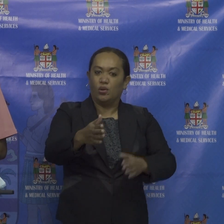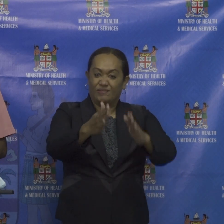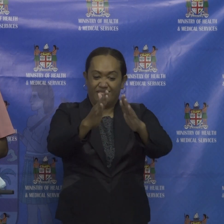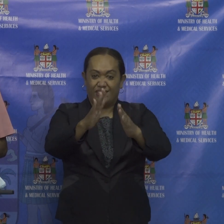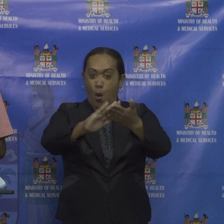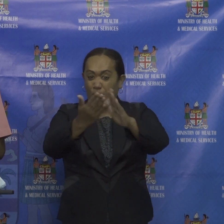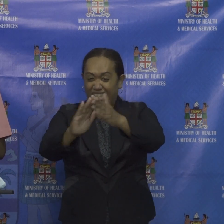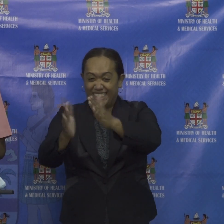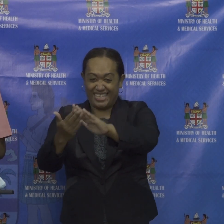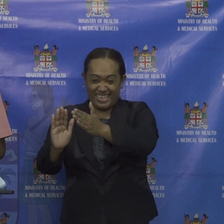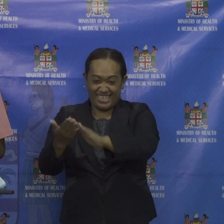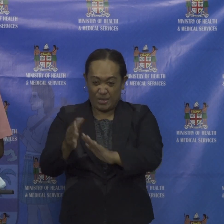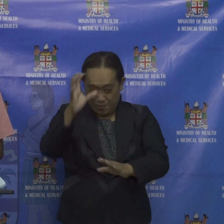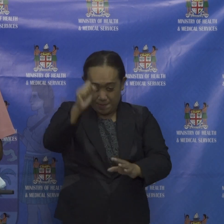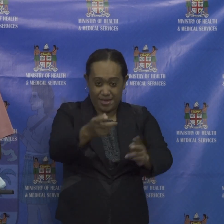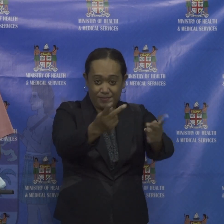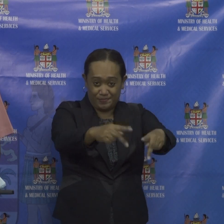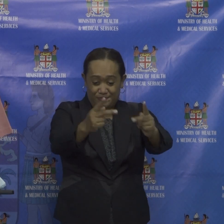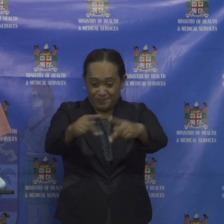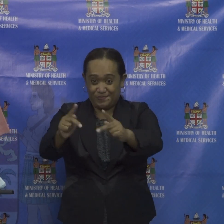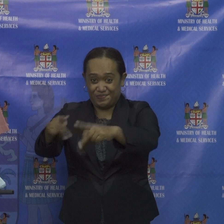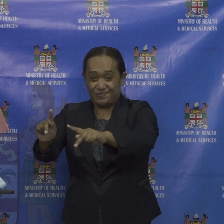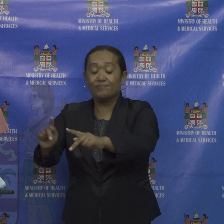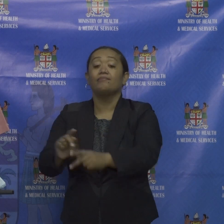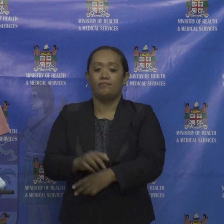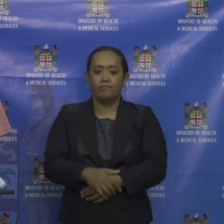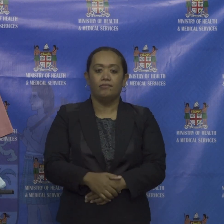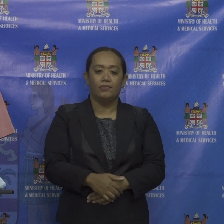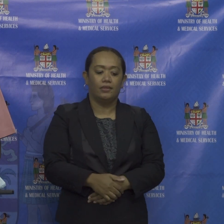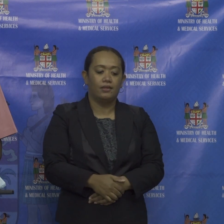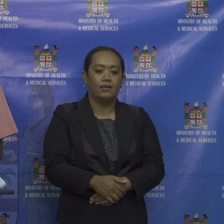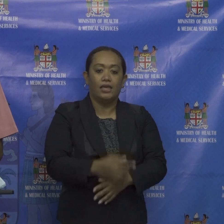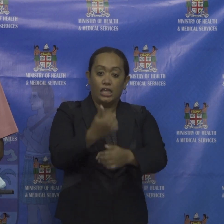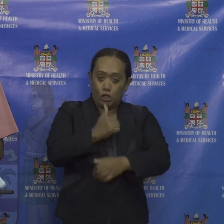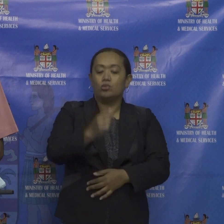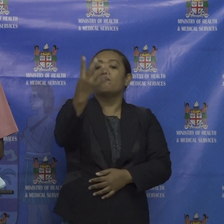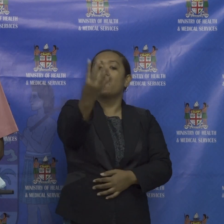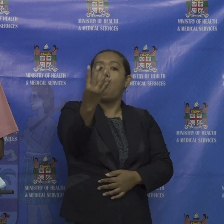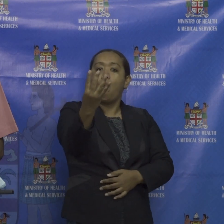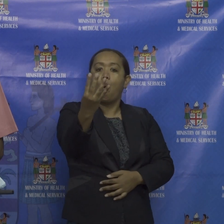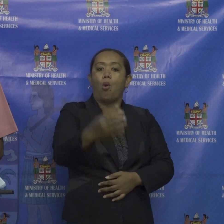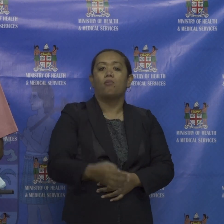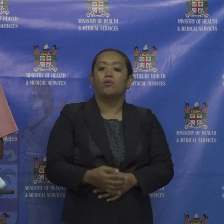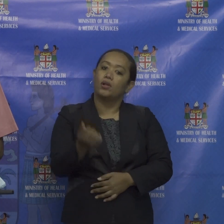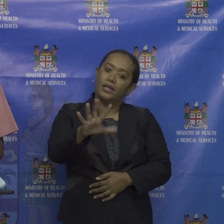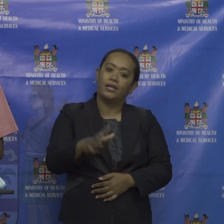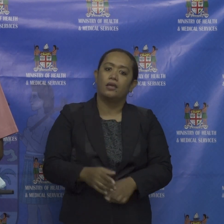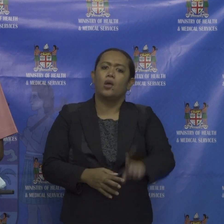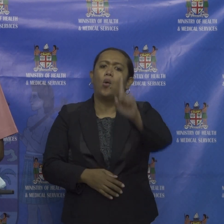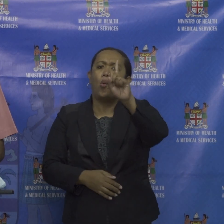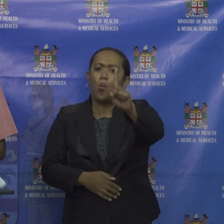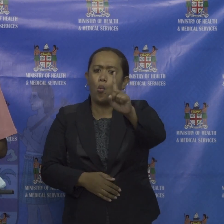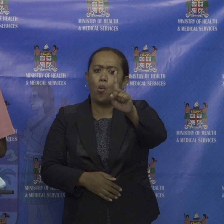there's 13 facilities. We currently use 4. Of the 13, 11 are schools, 1 town